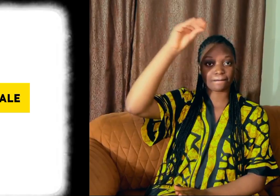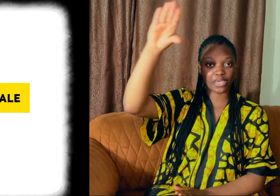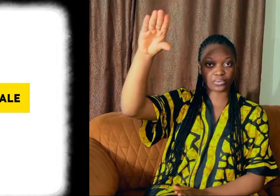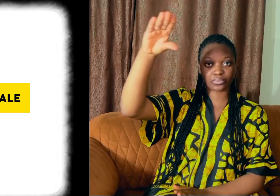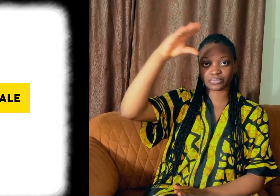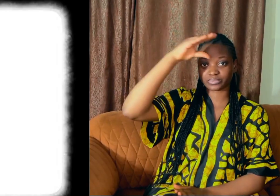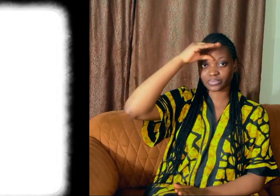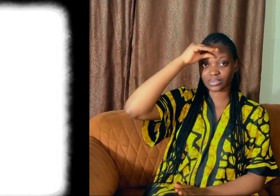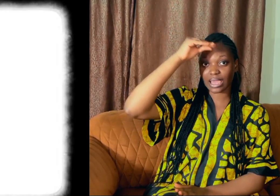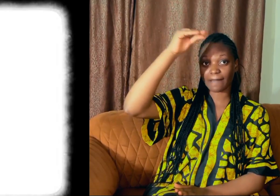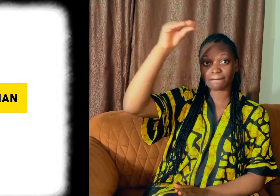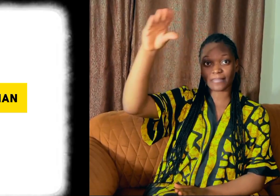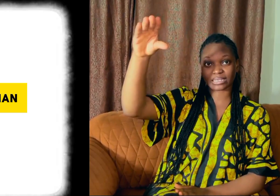male, man.